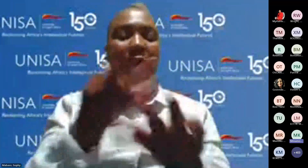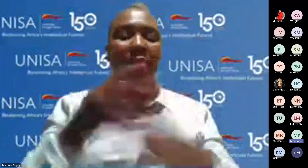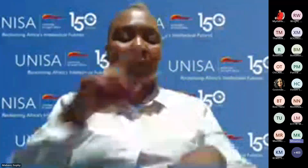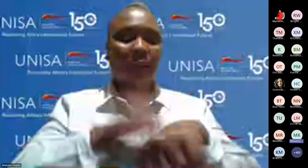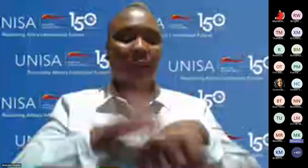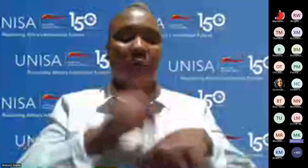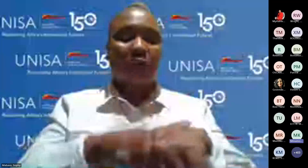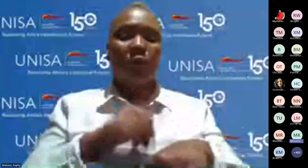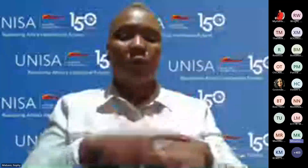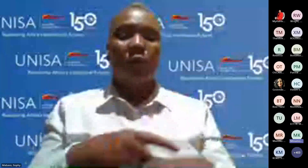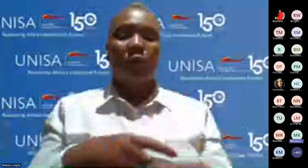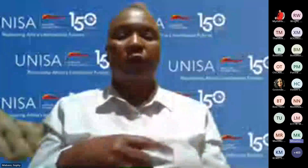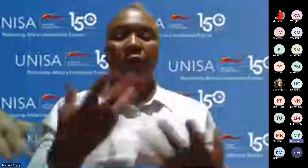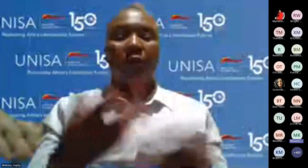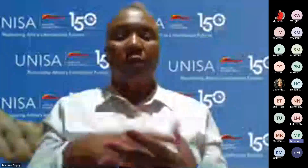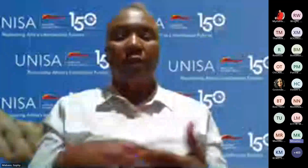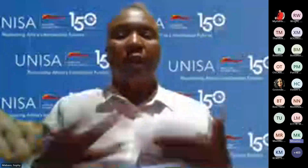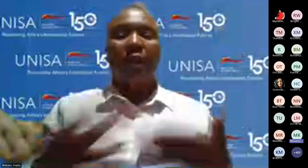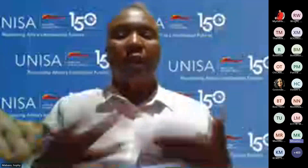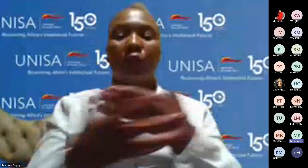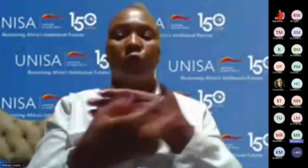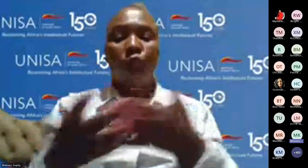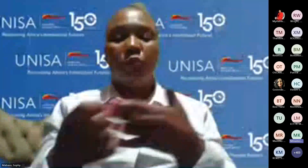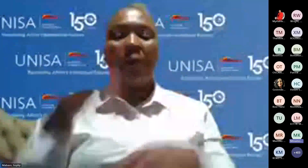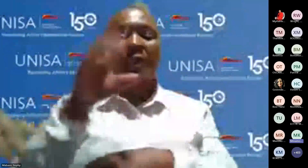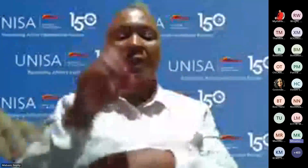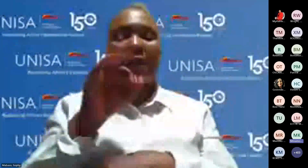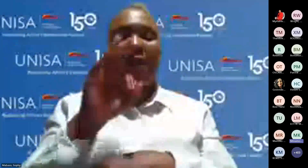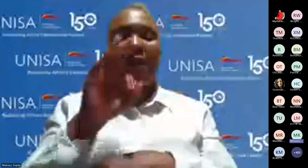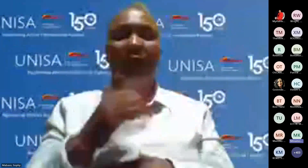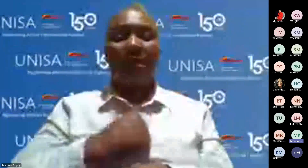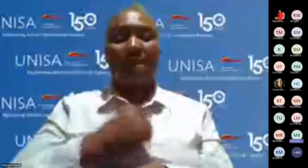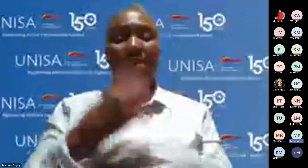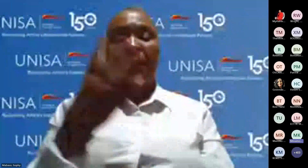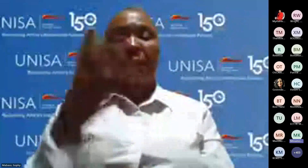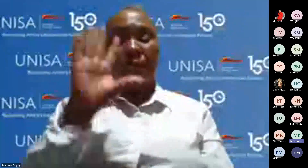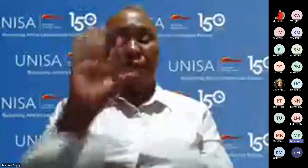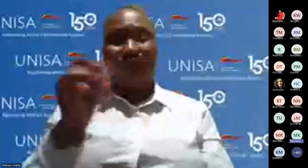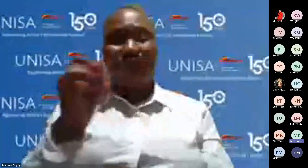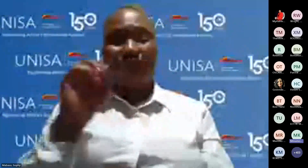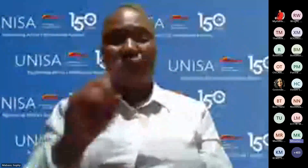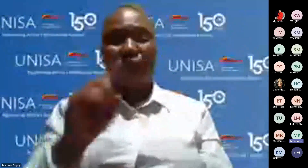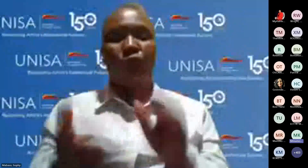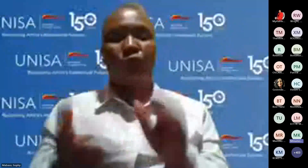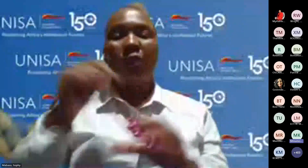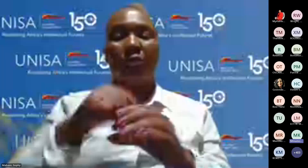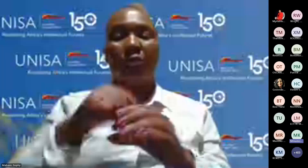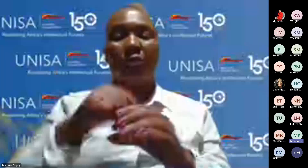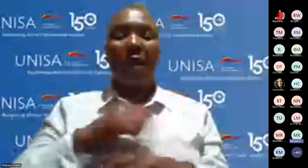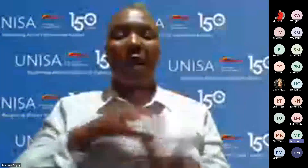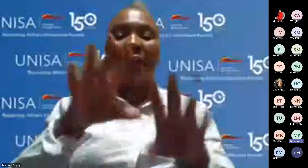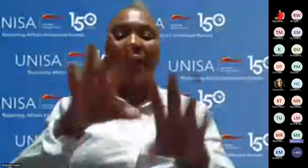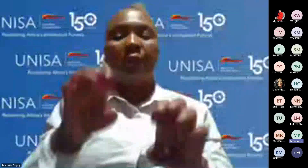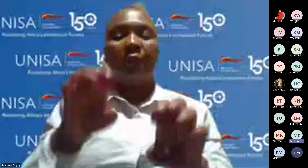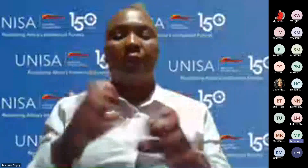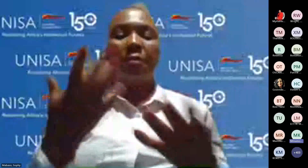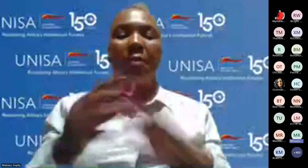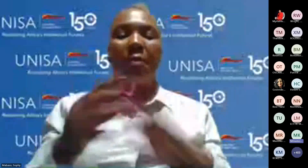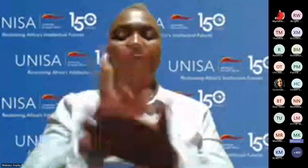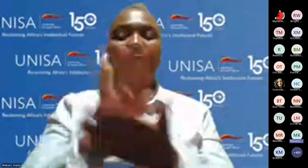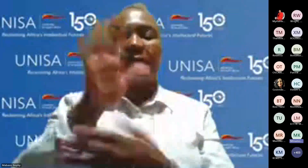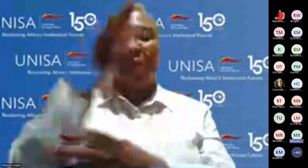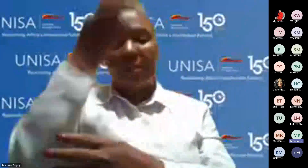be downloading the PDF. So my question is, I'll go on my exam, let's say around to, let's say 15 minutes